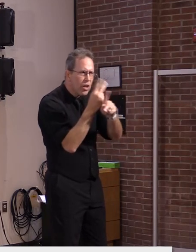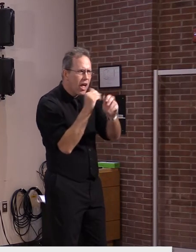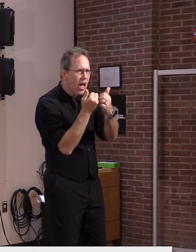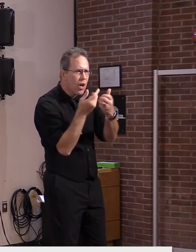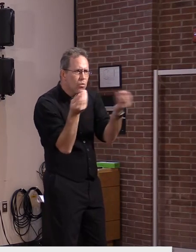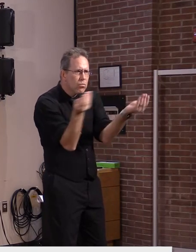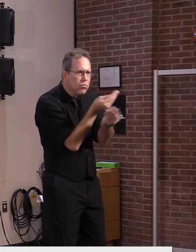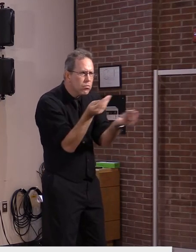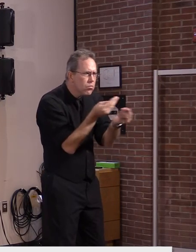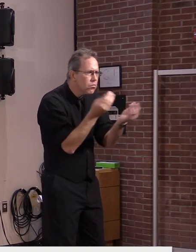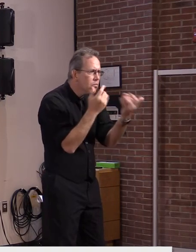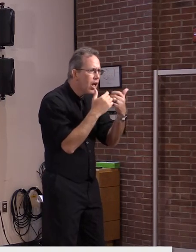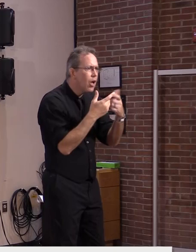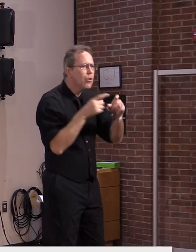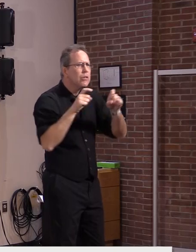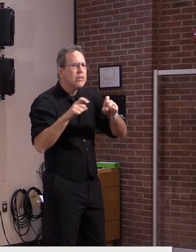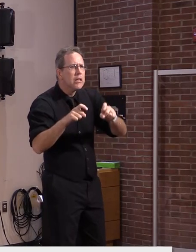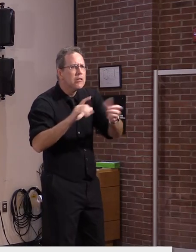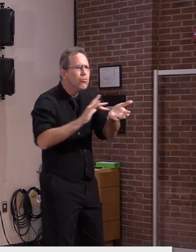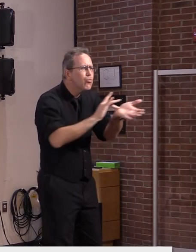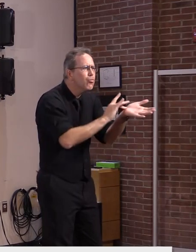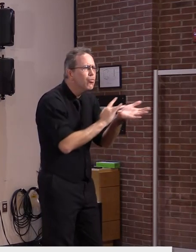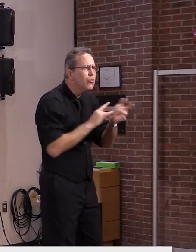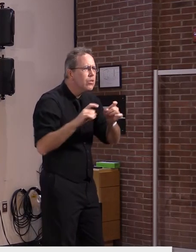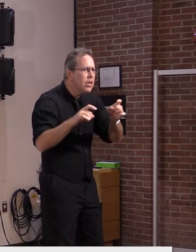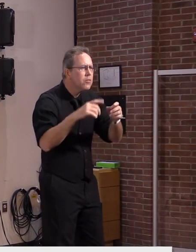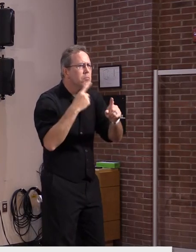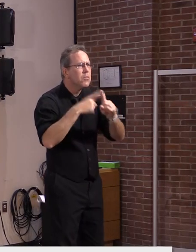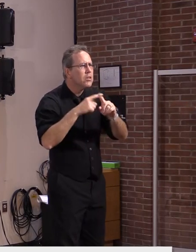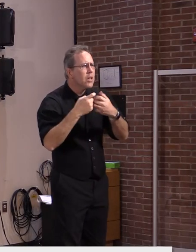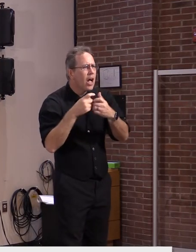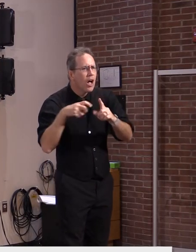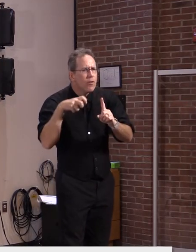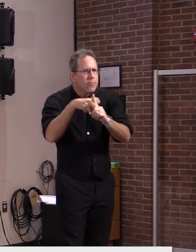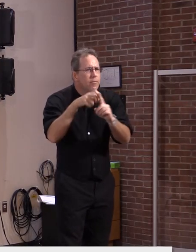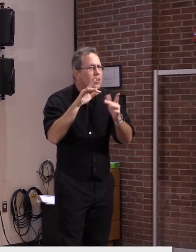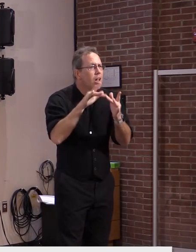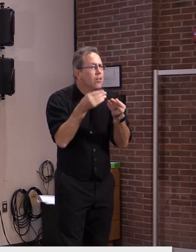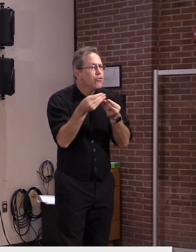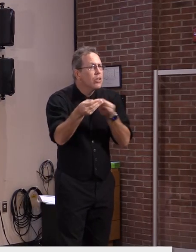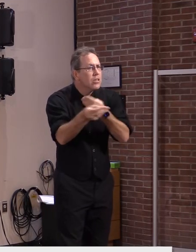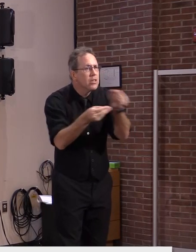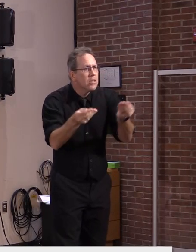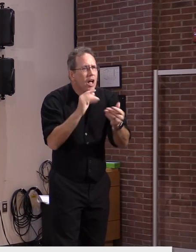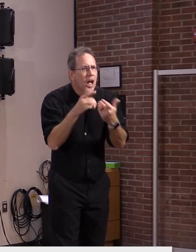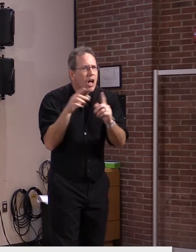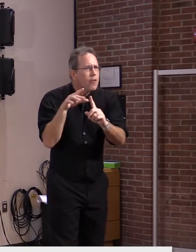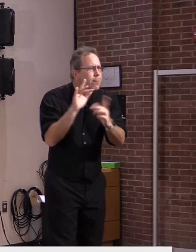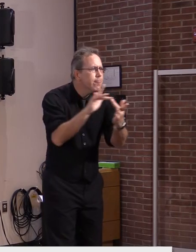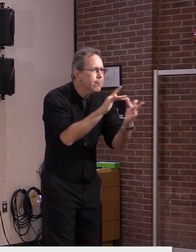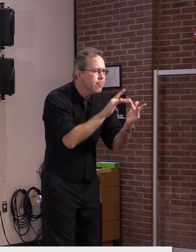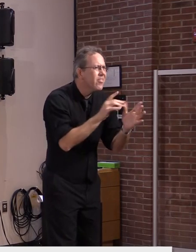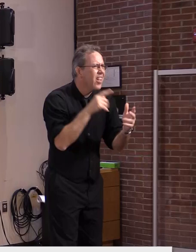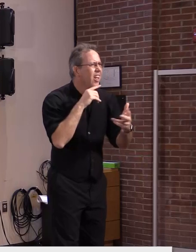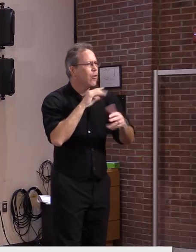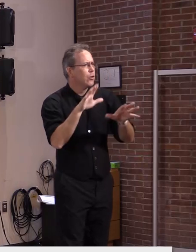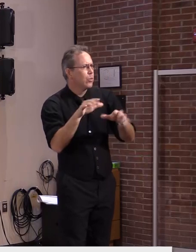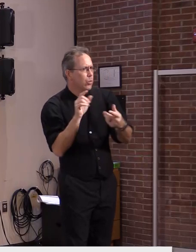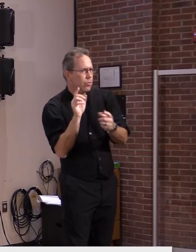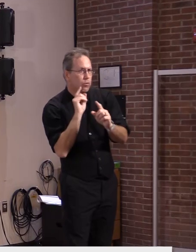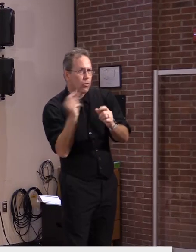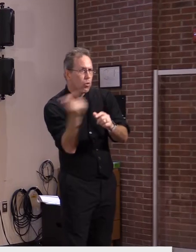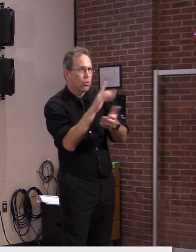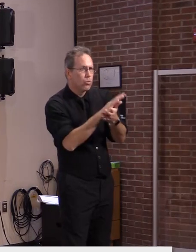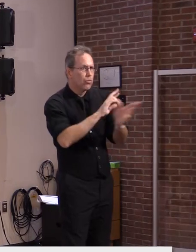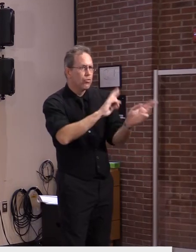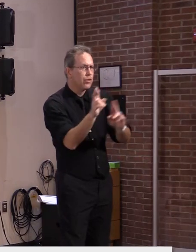mentioned, we're looking as our priority right now to really look at the contact tracing process. I think if we can come up with some revisions